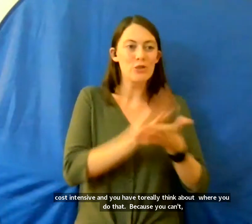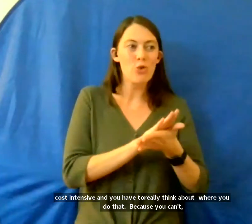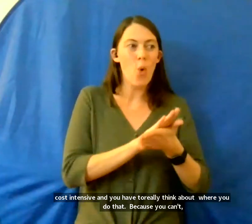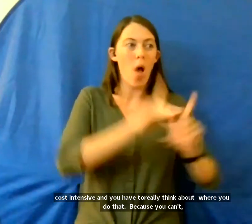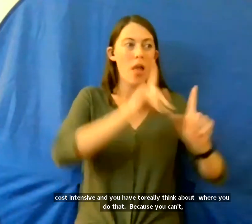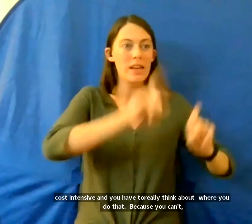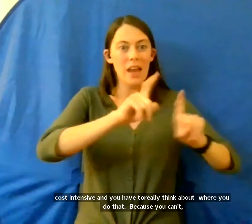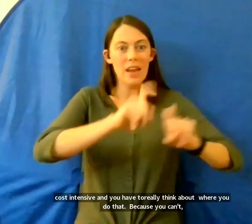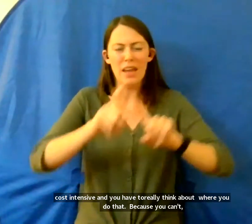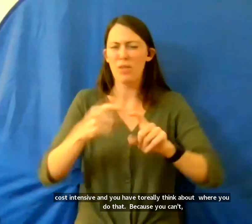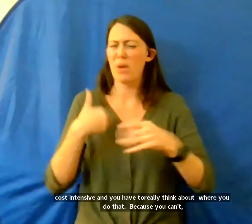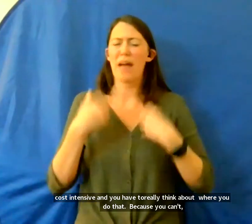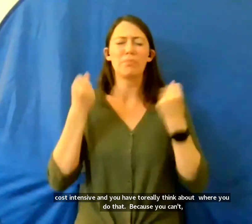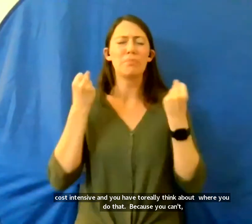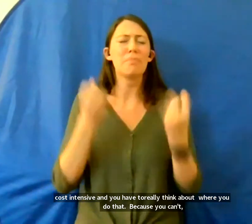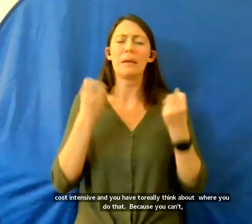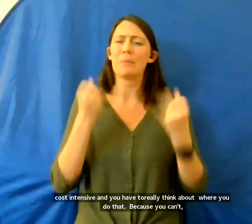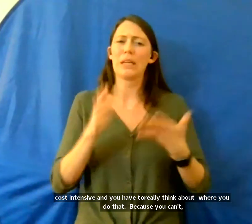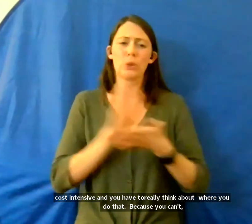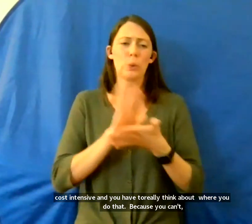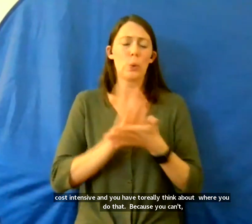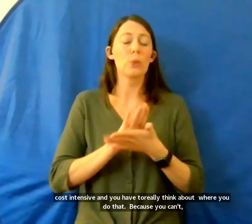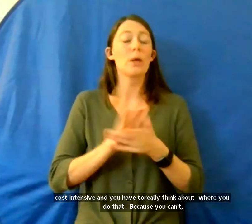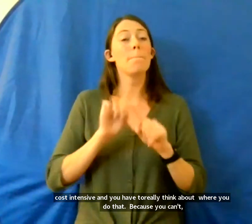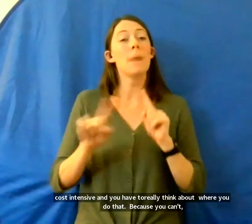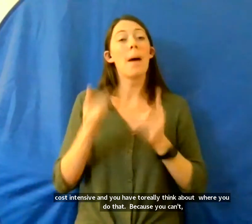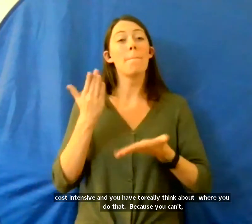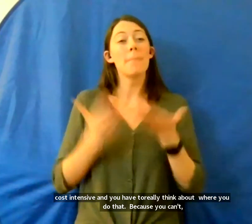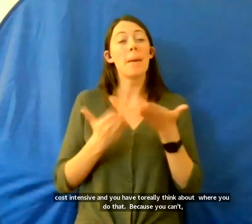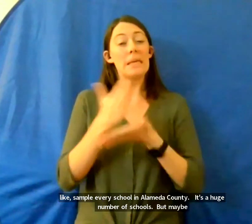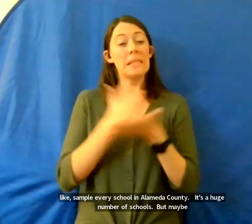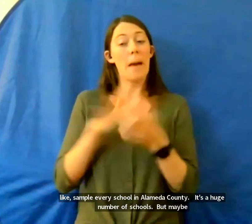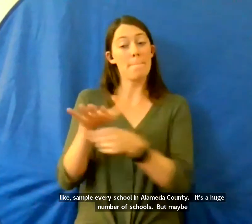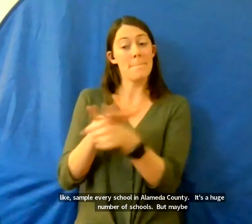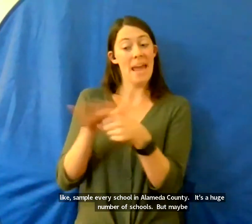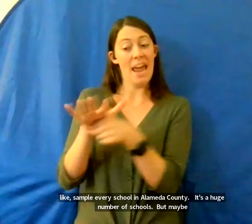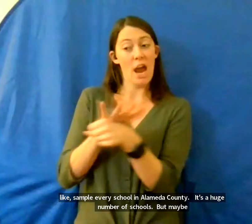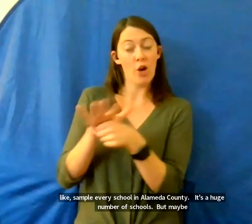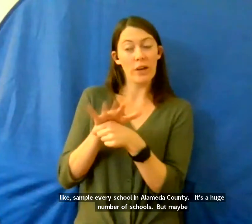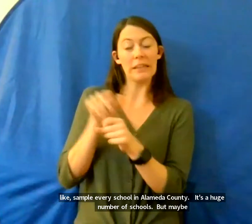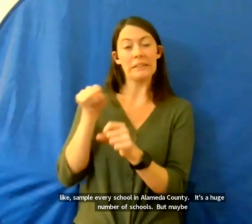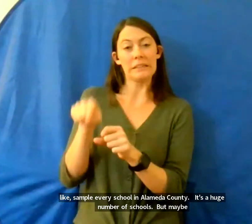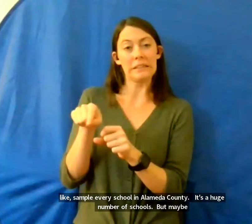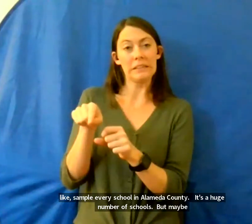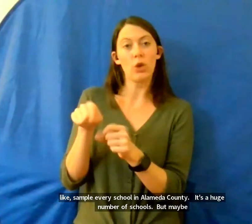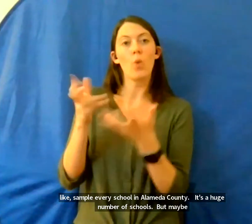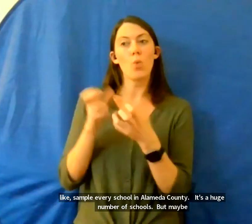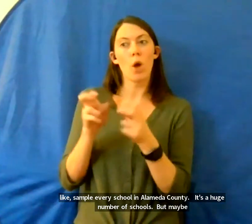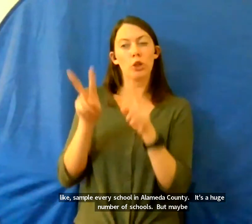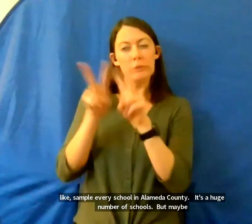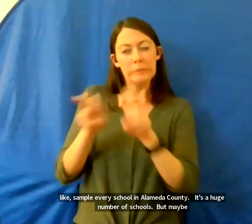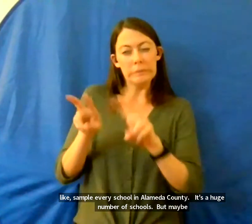but maybe there are certain settings where we do want to use setting specific wastewater monitoring.